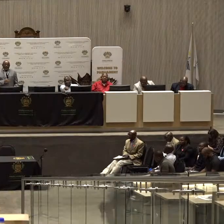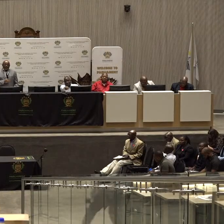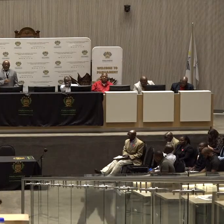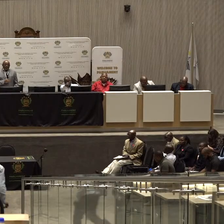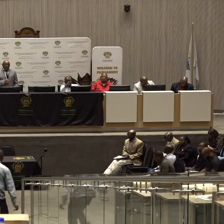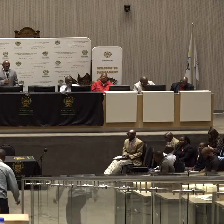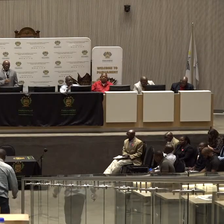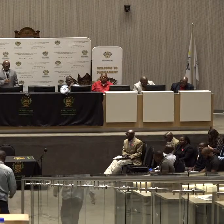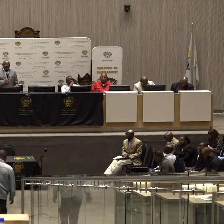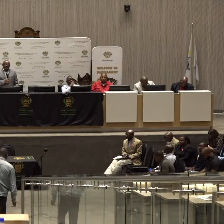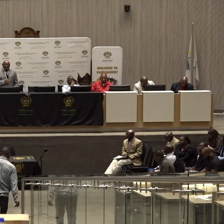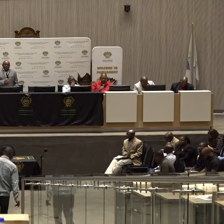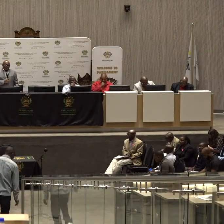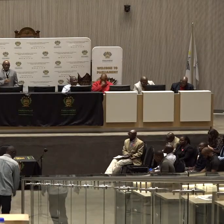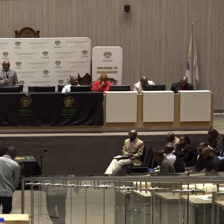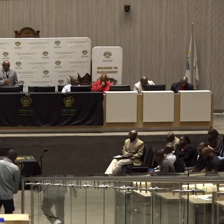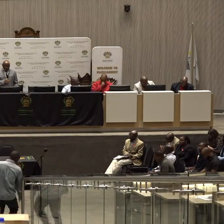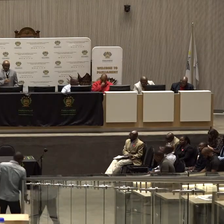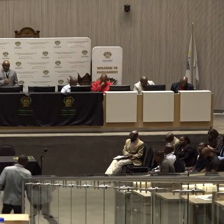is